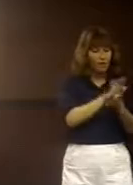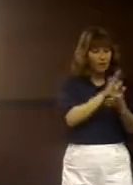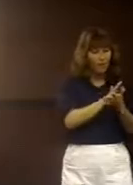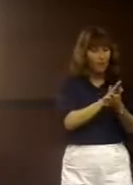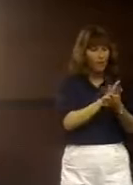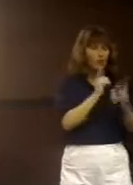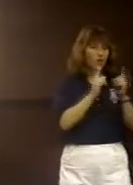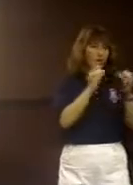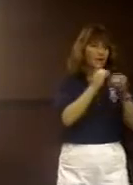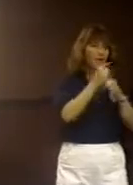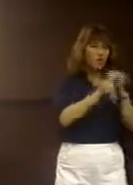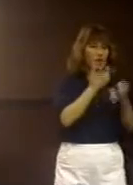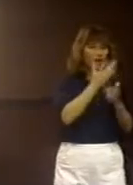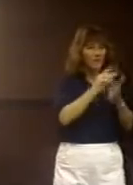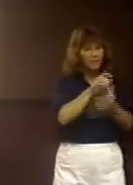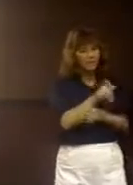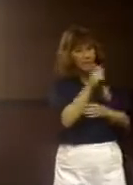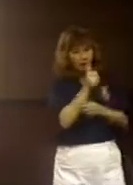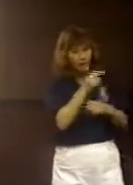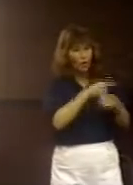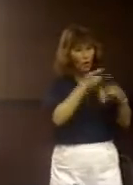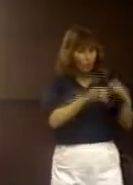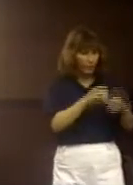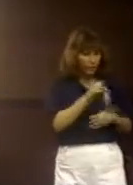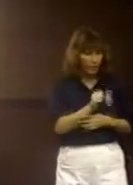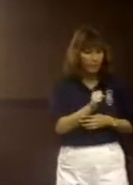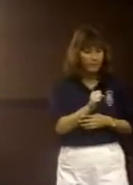talks more about some of the other results,